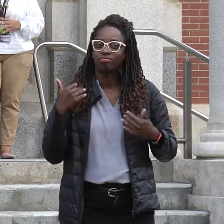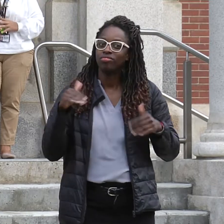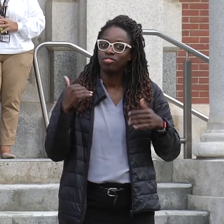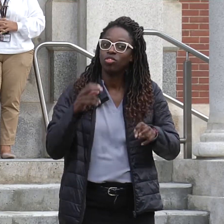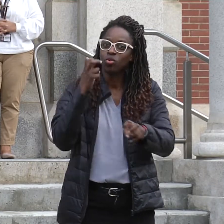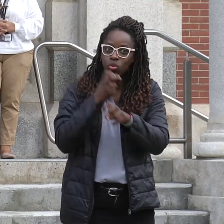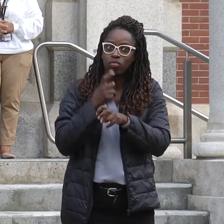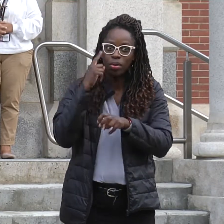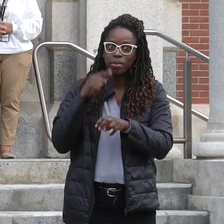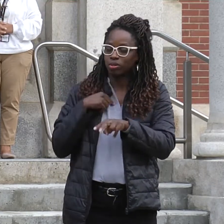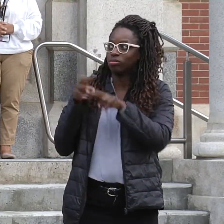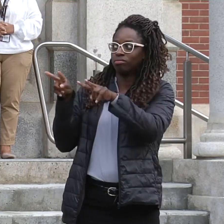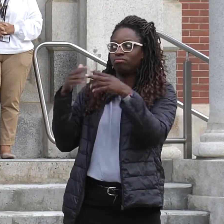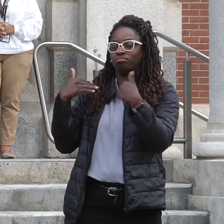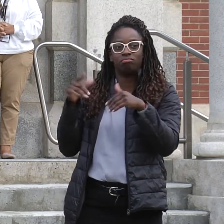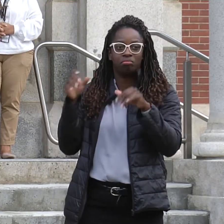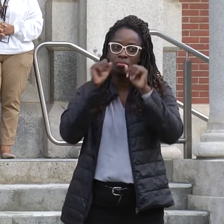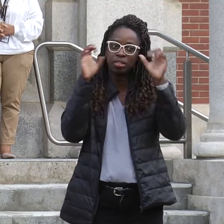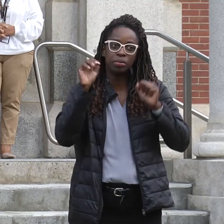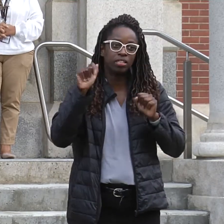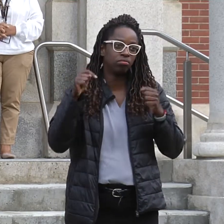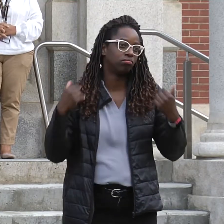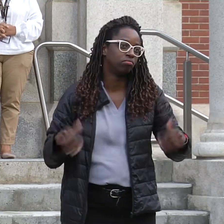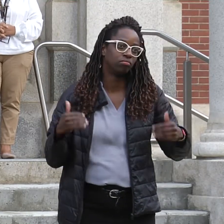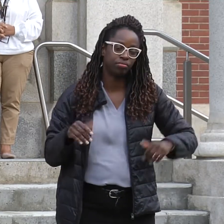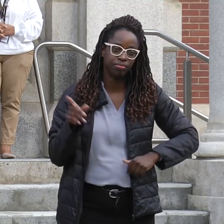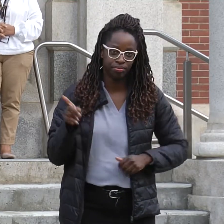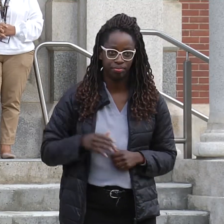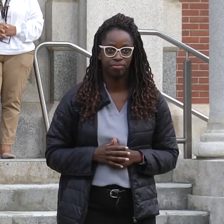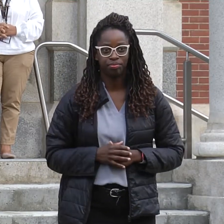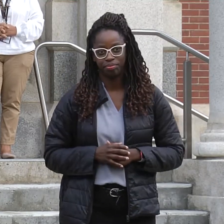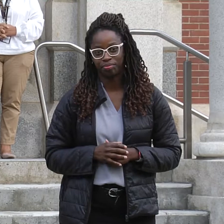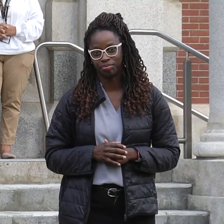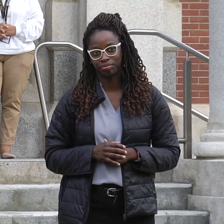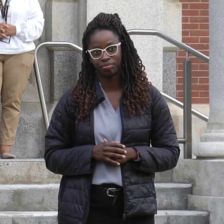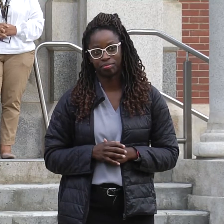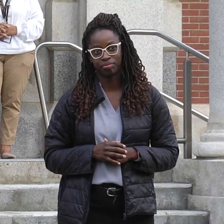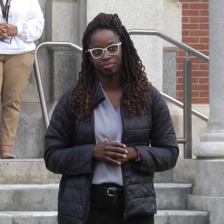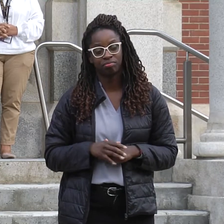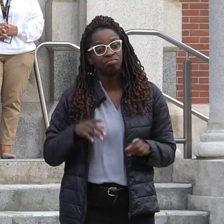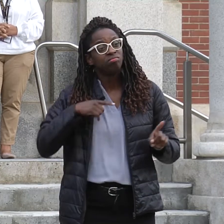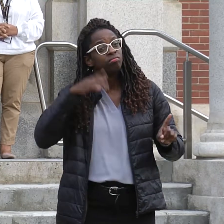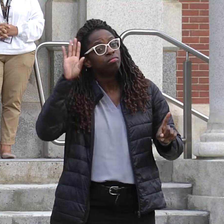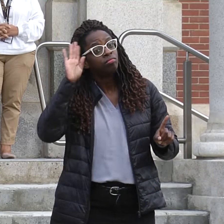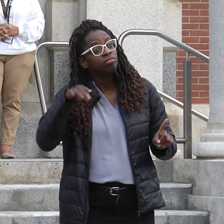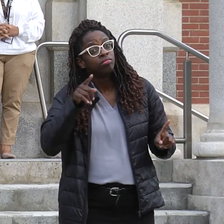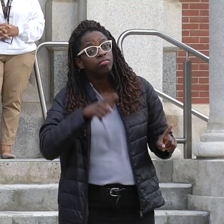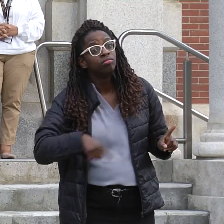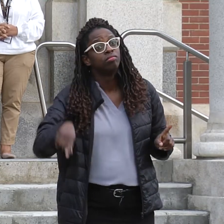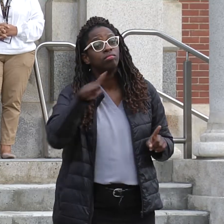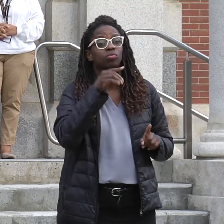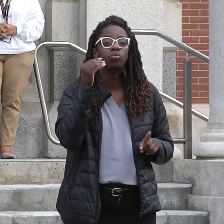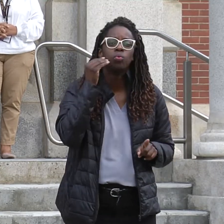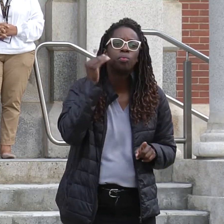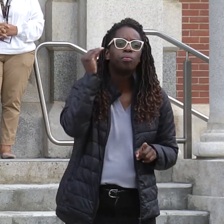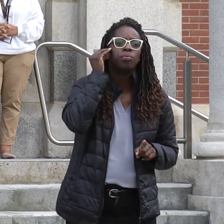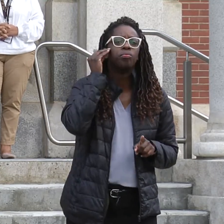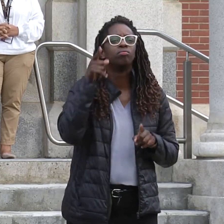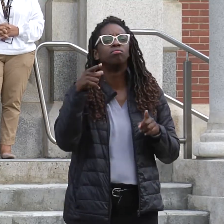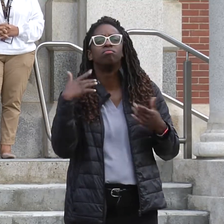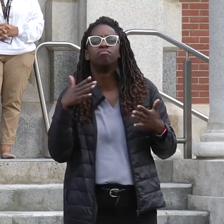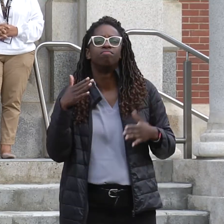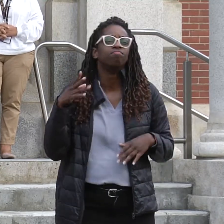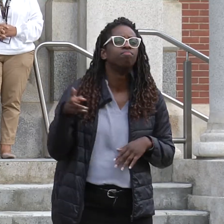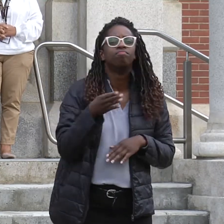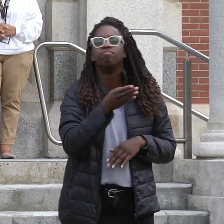Now, you know you're at home when you know which way to go, but the street names, well, you don't always necessarily